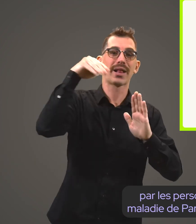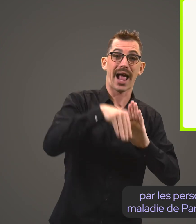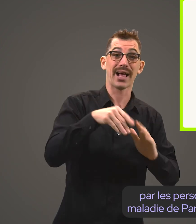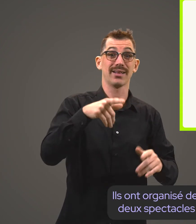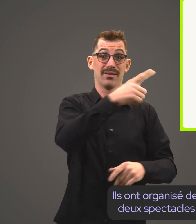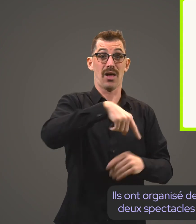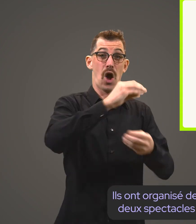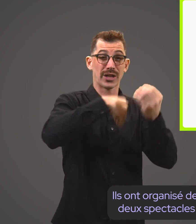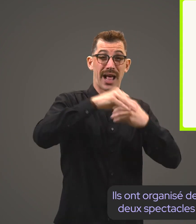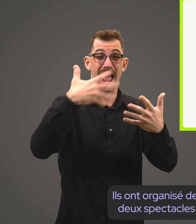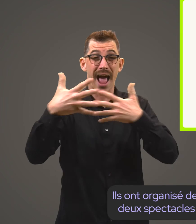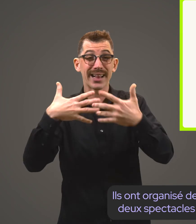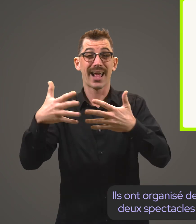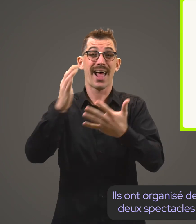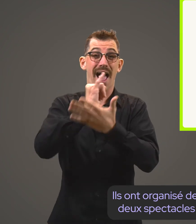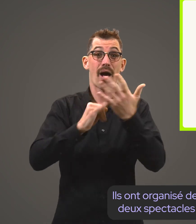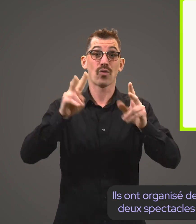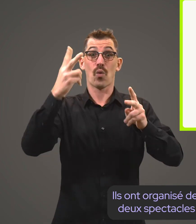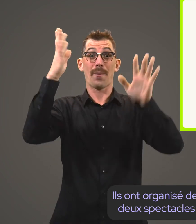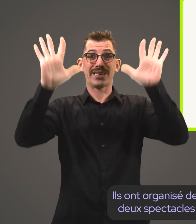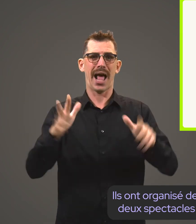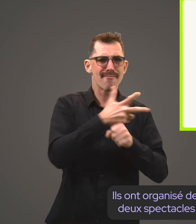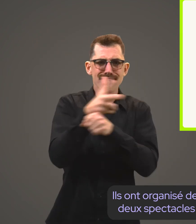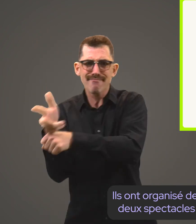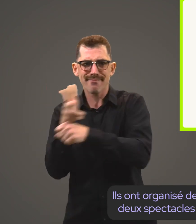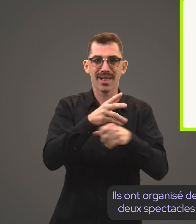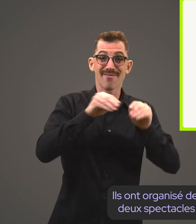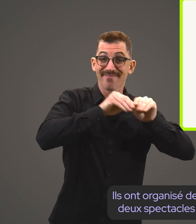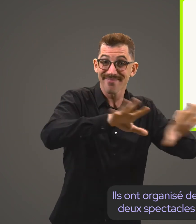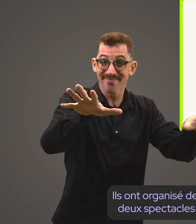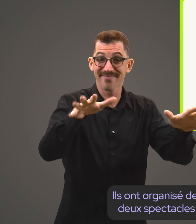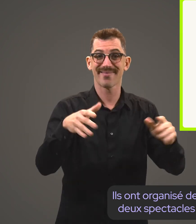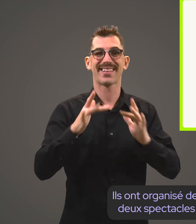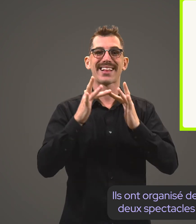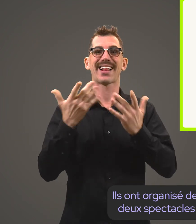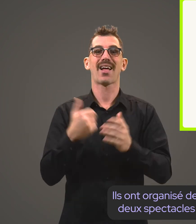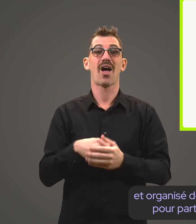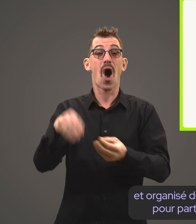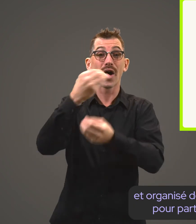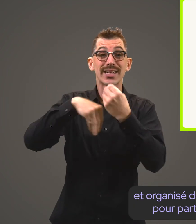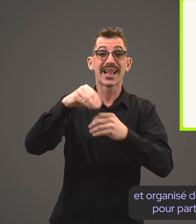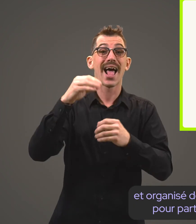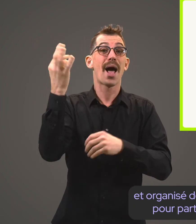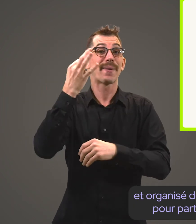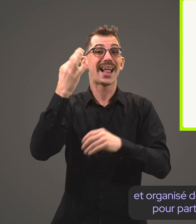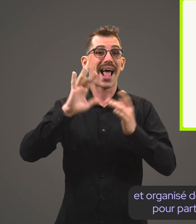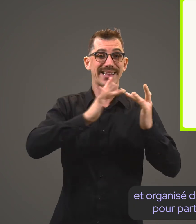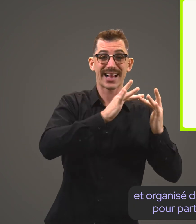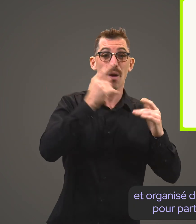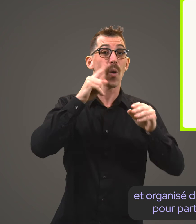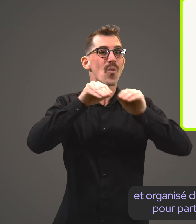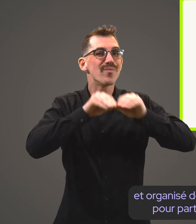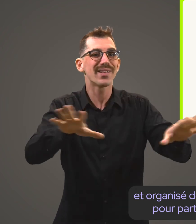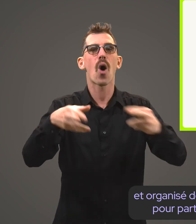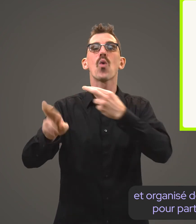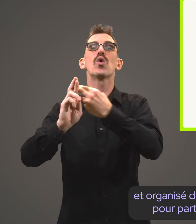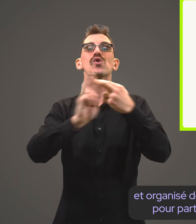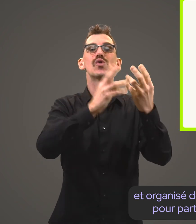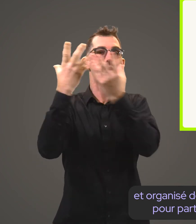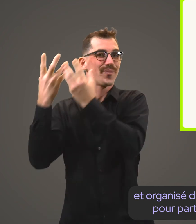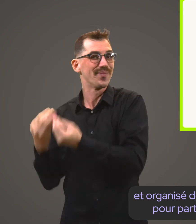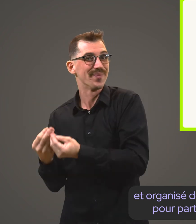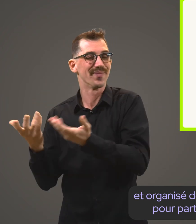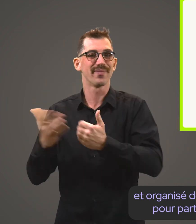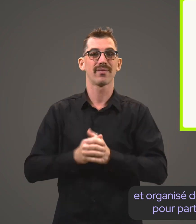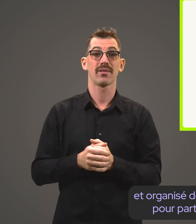dementia. They ran arts-based workshops, filmed 2 performances for online dissemination, and are hosting webinars